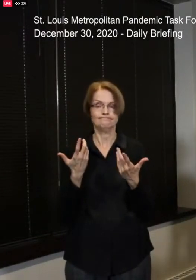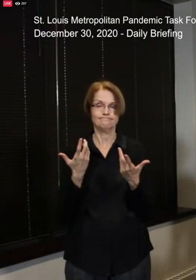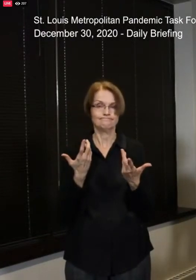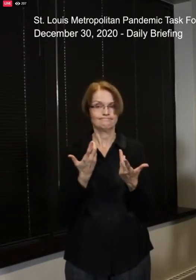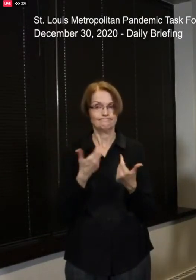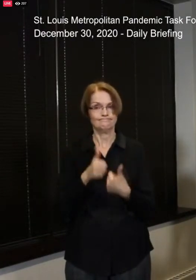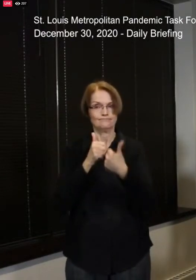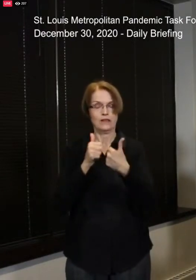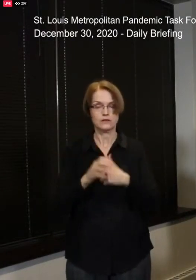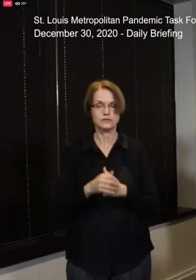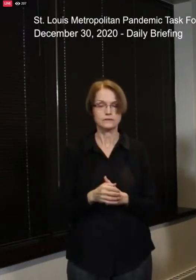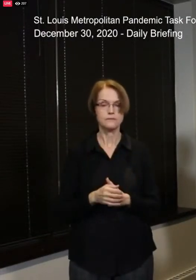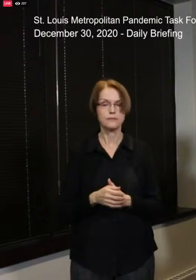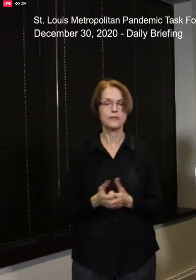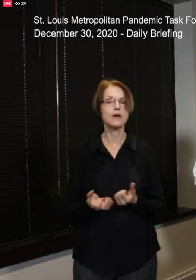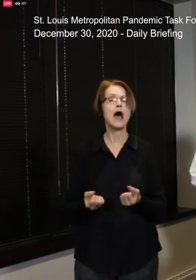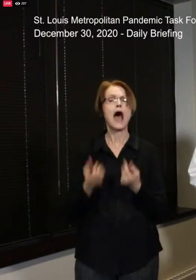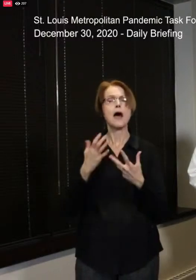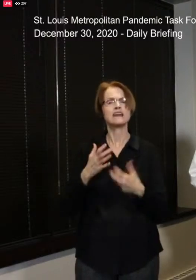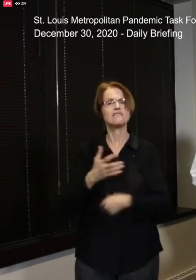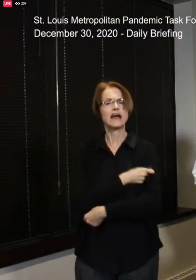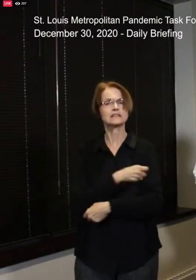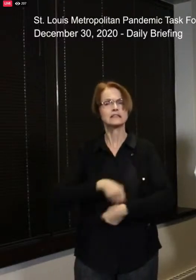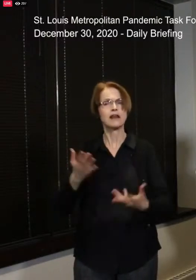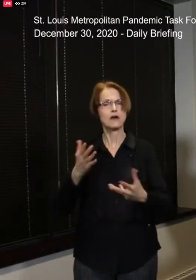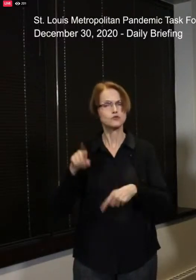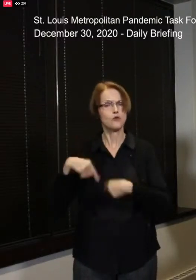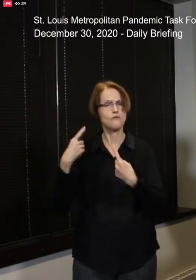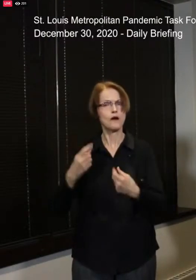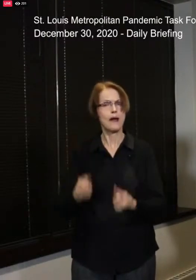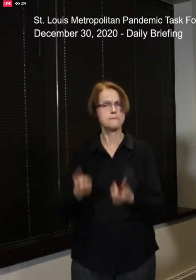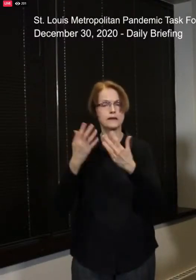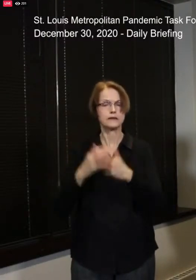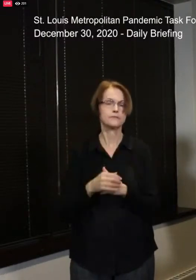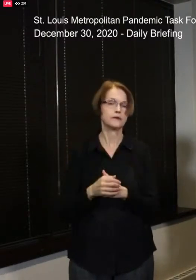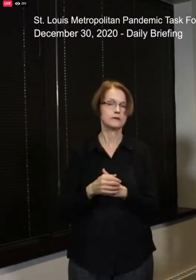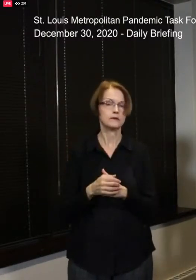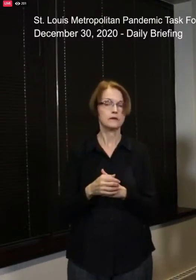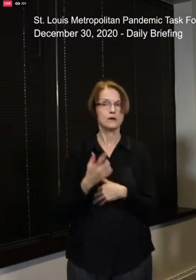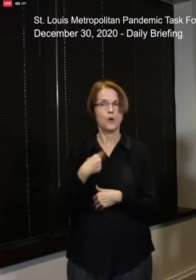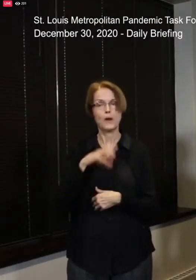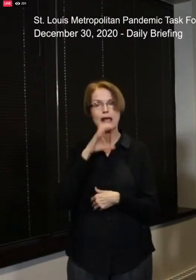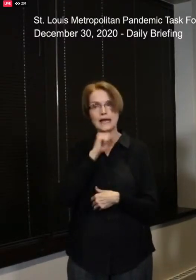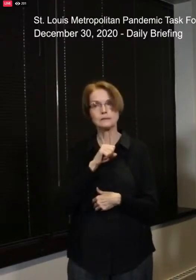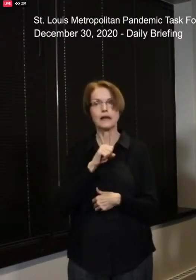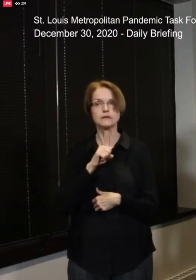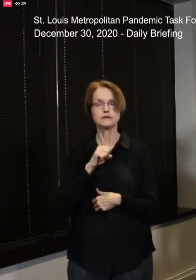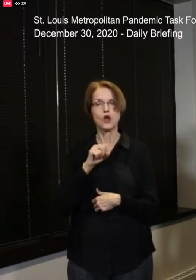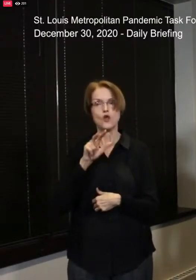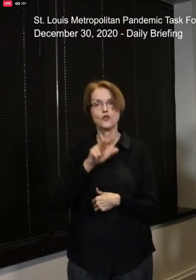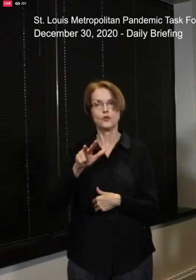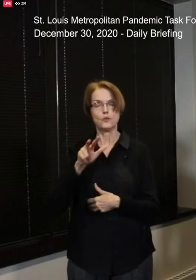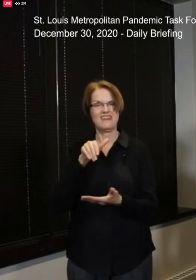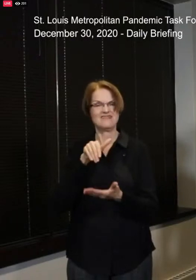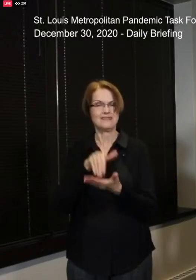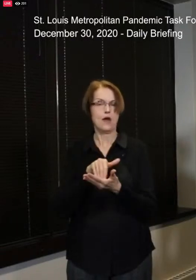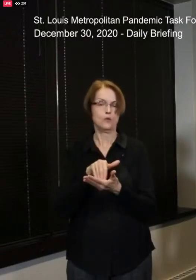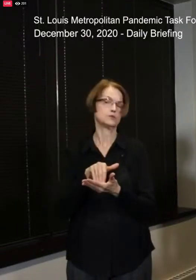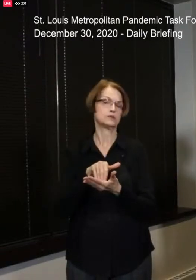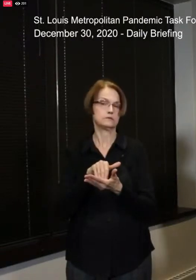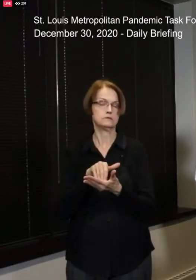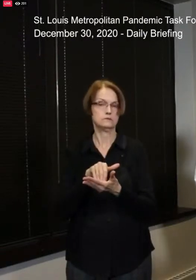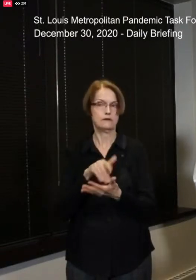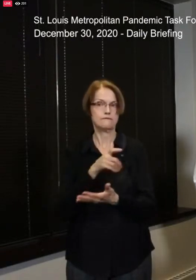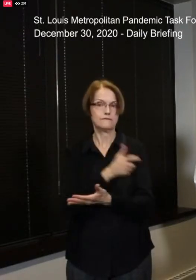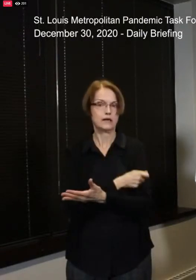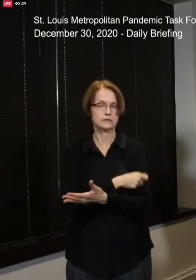How many vaccines have been given? So we're estimating that we've given around 33,000